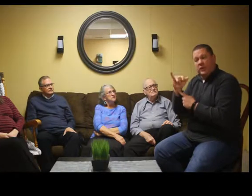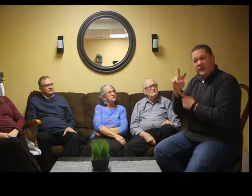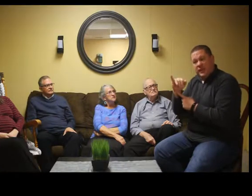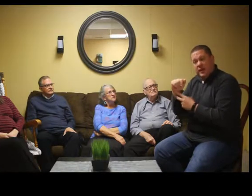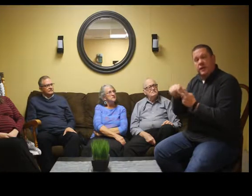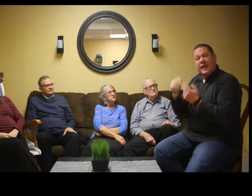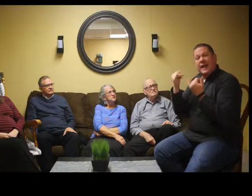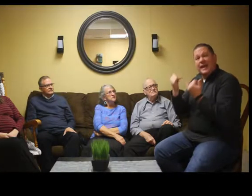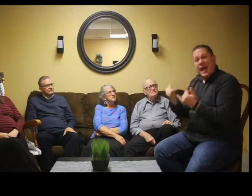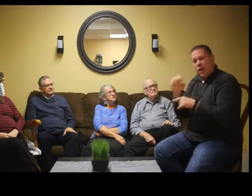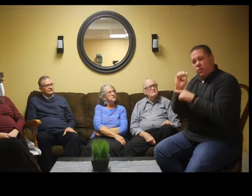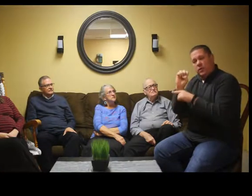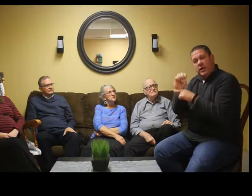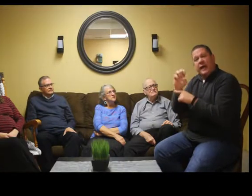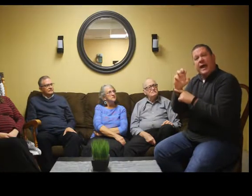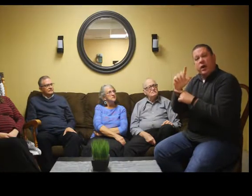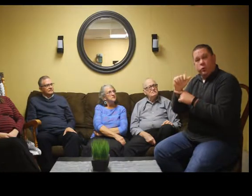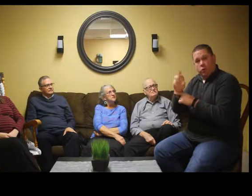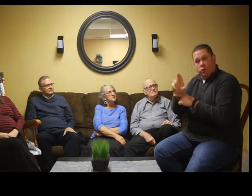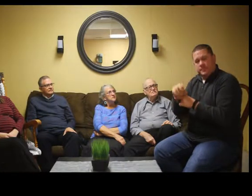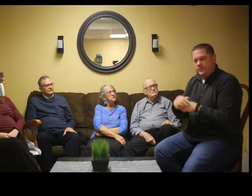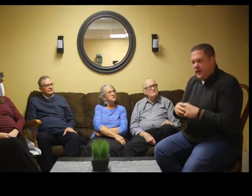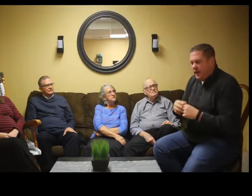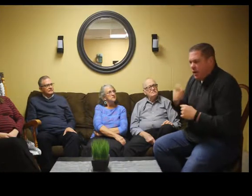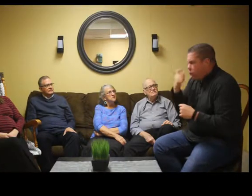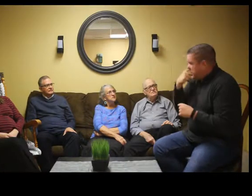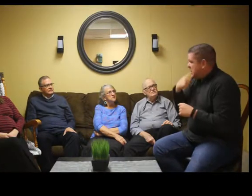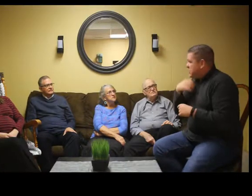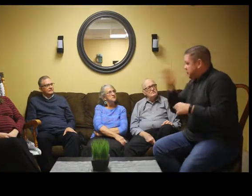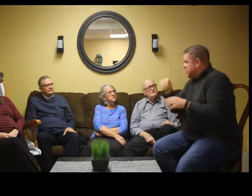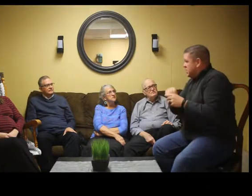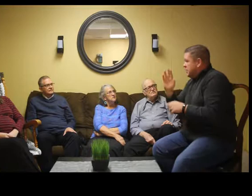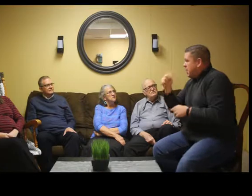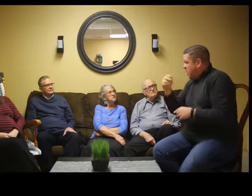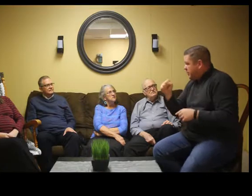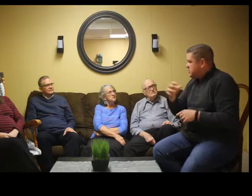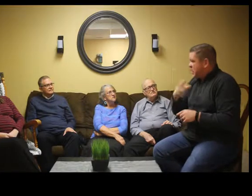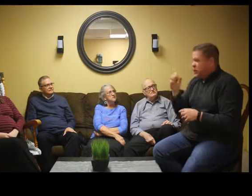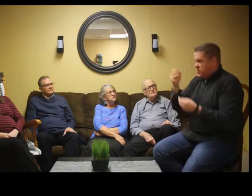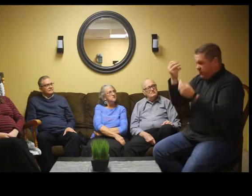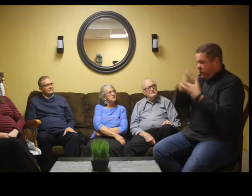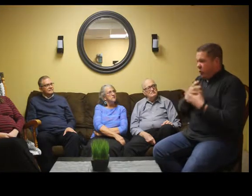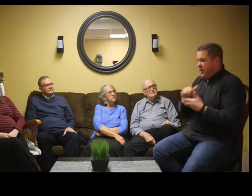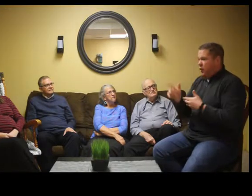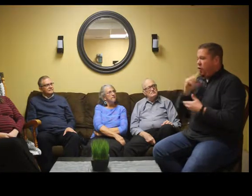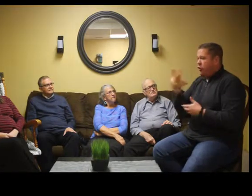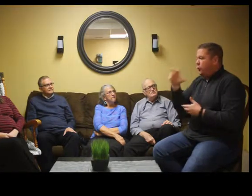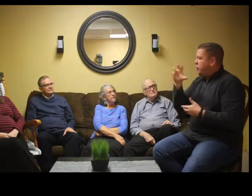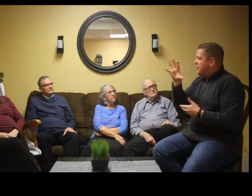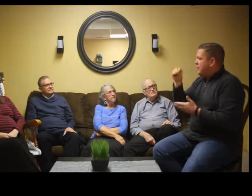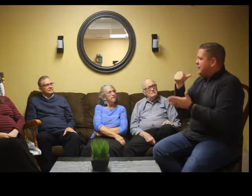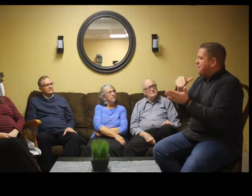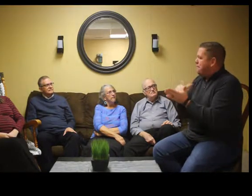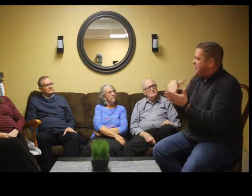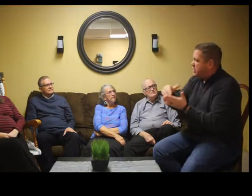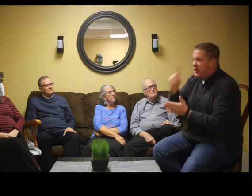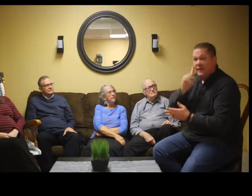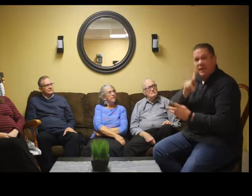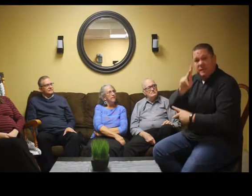Bolivia, and now Ecuador. Recently, I was preaching in the Bahamas and was informed that there are 350 million deaf people